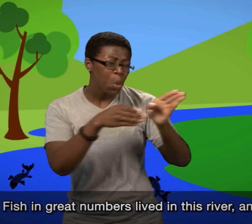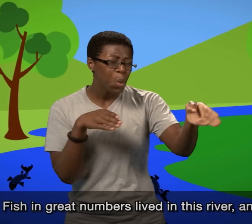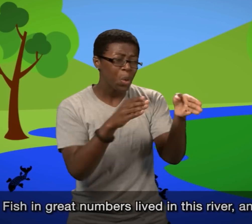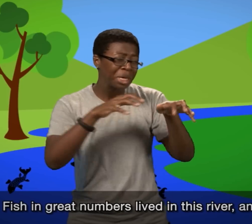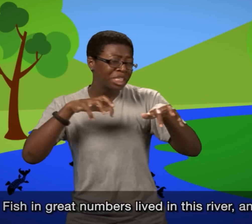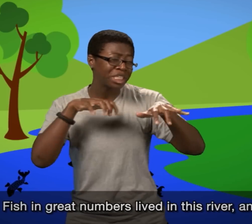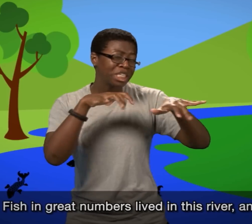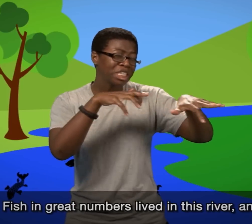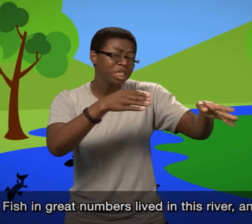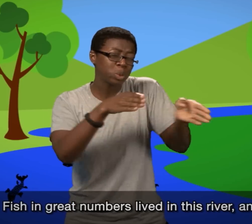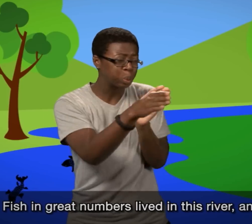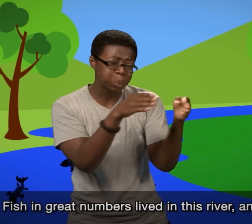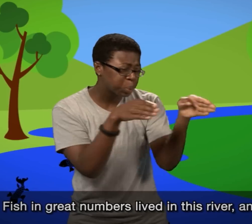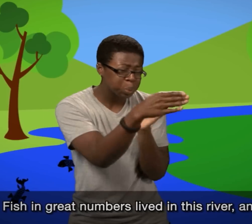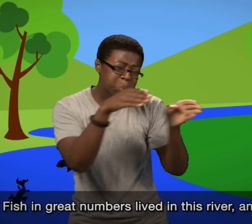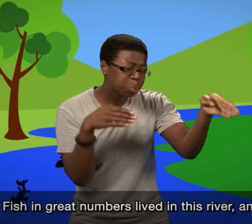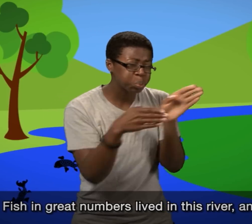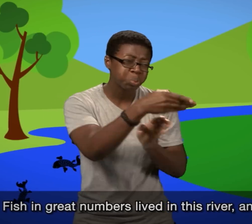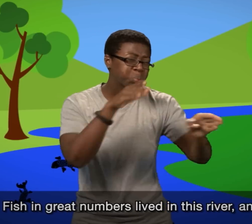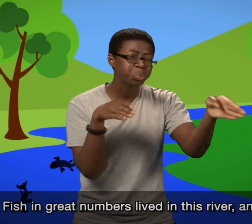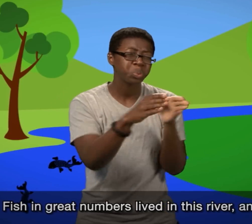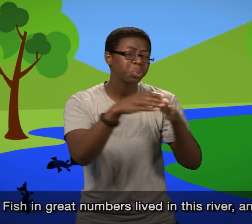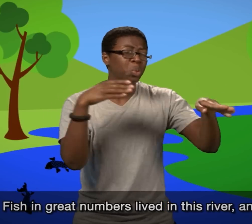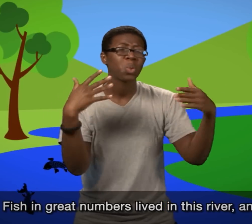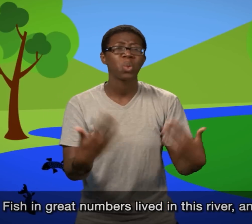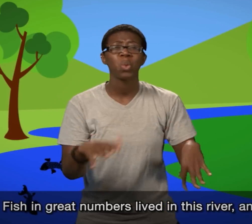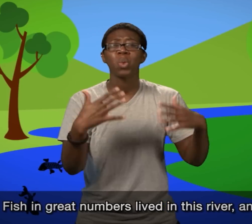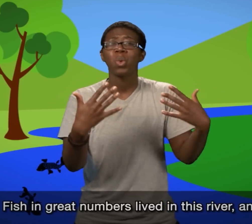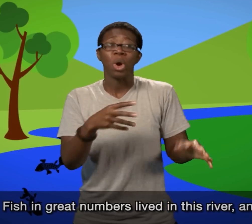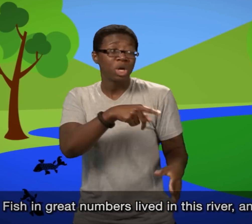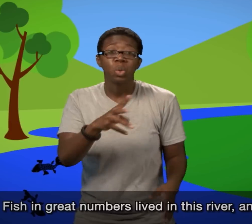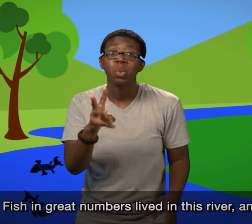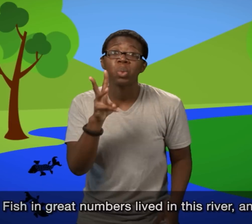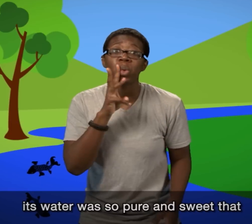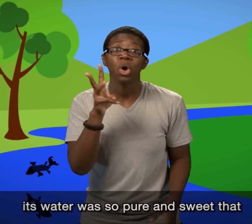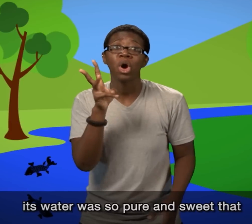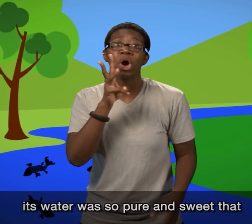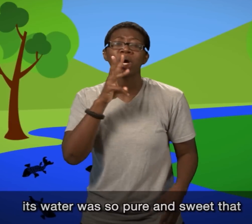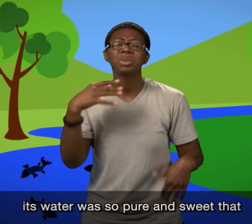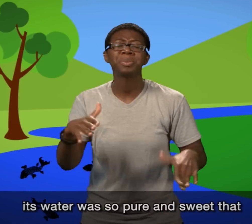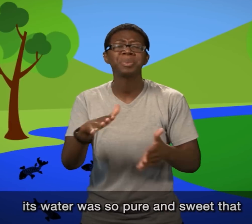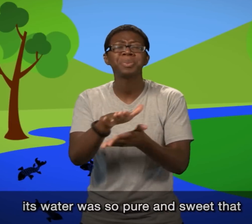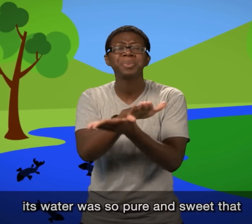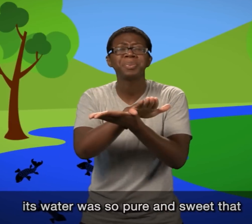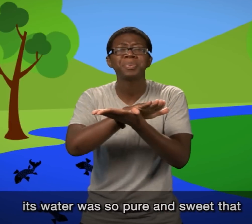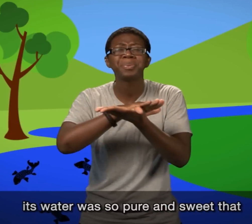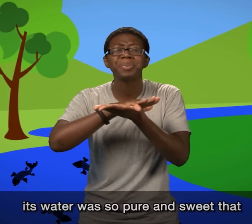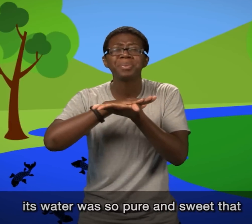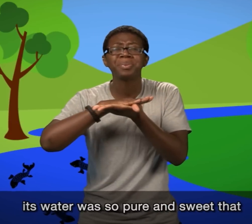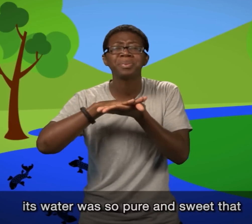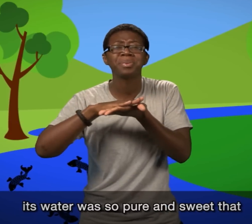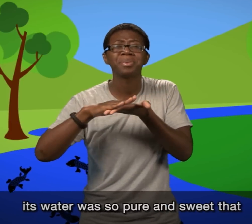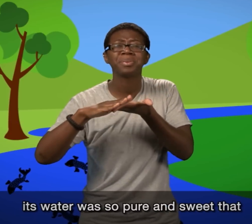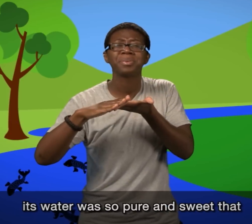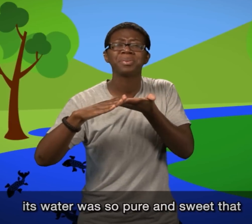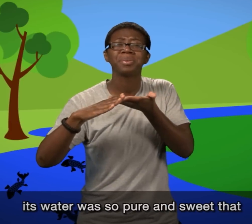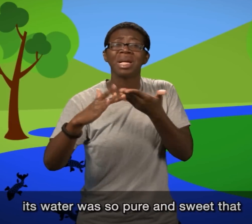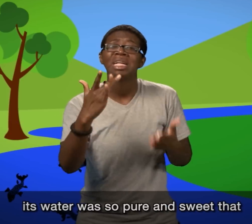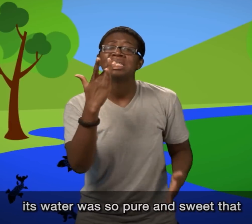Fish in great numbers lived in this river and its water was so pure and sweet